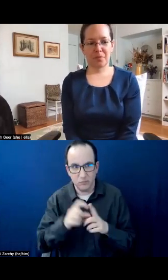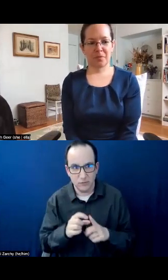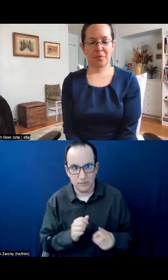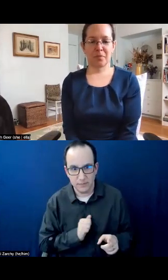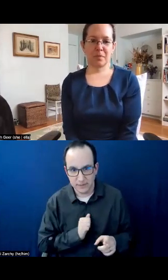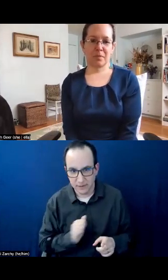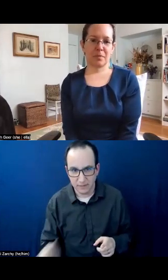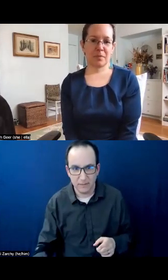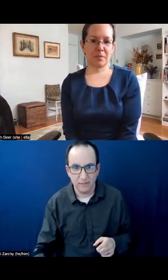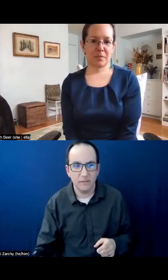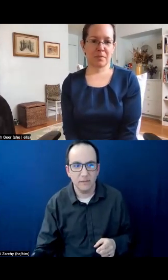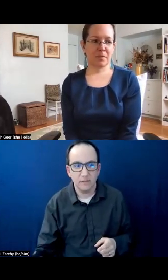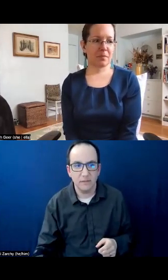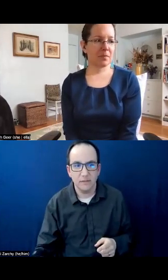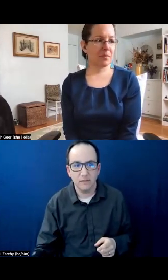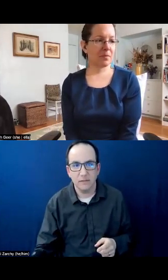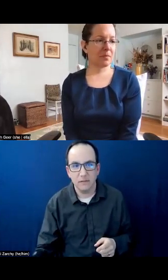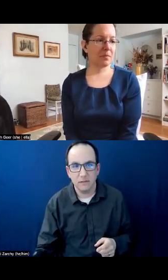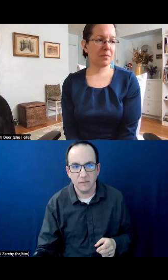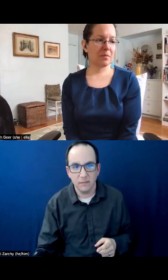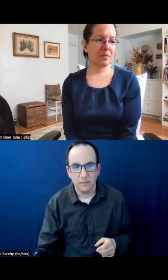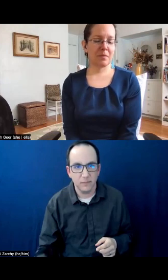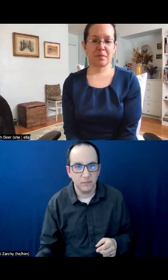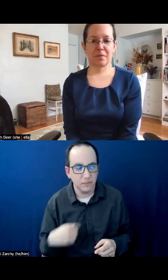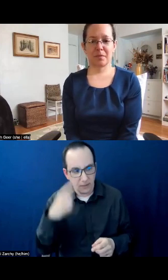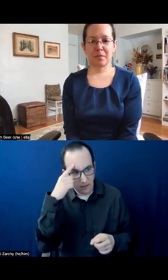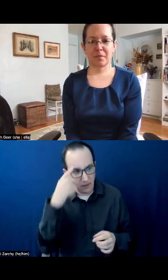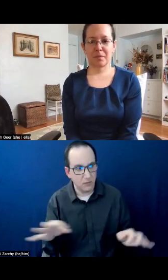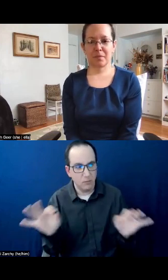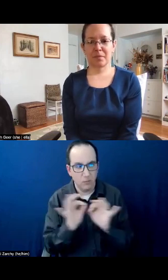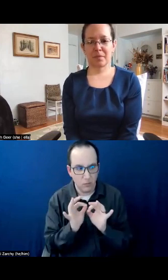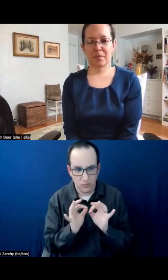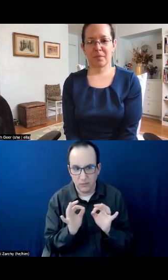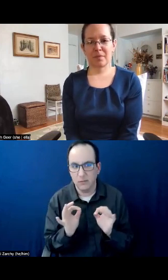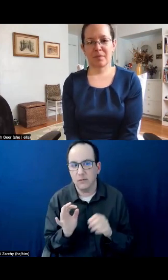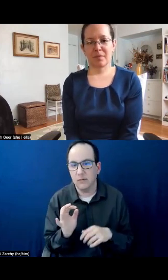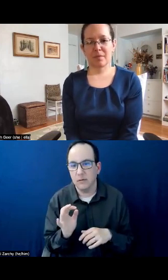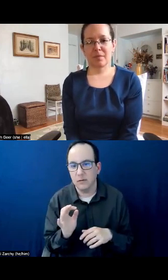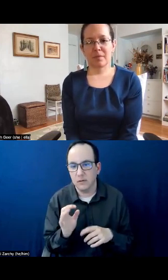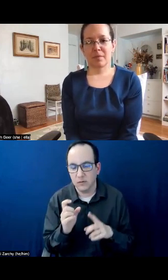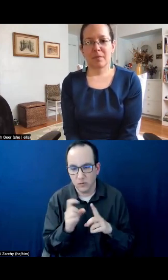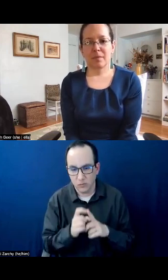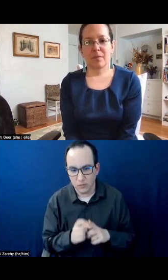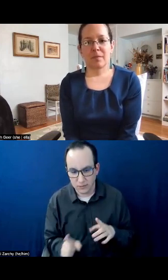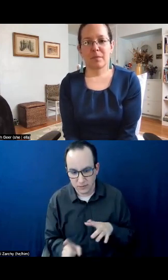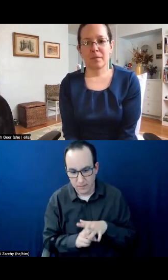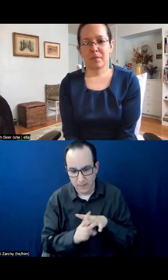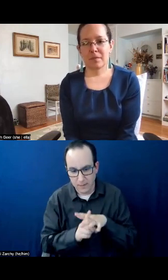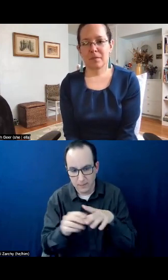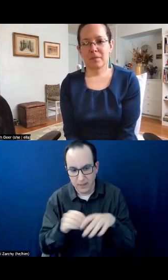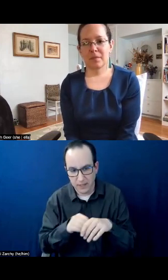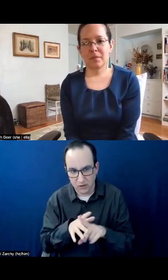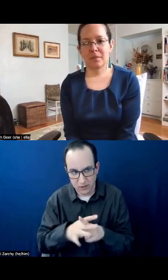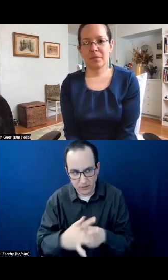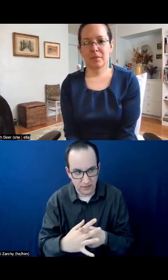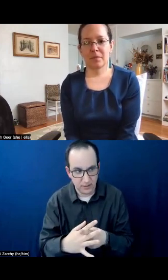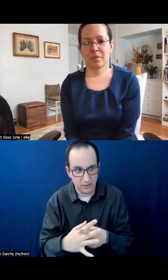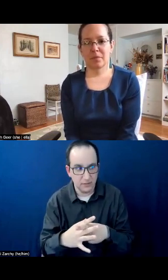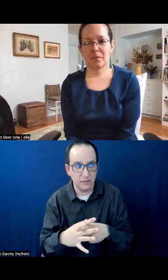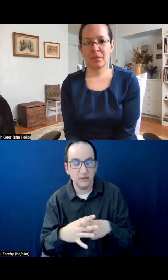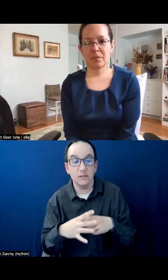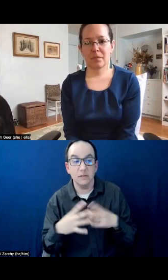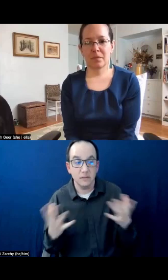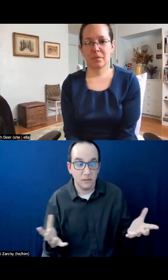I don't like to just come up with the vocabulary or content myself. I think it's important that